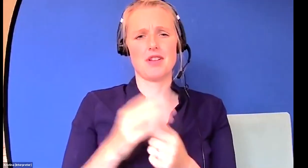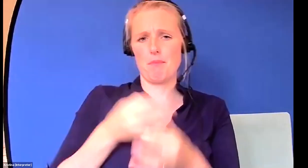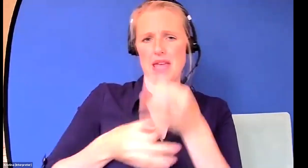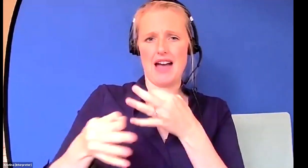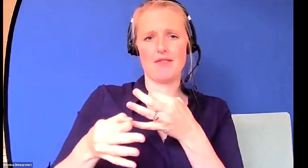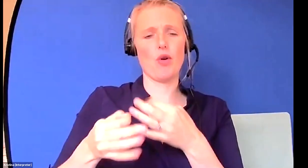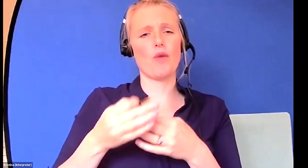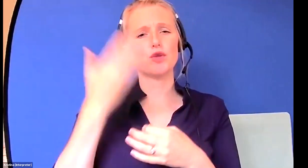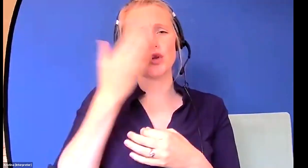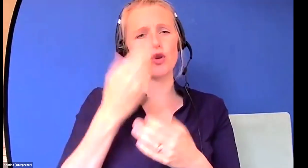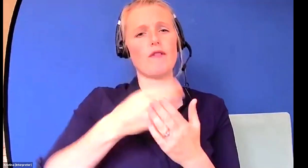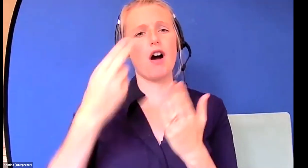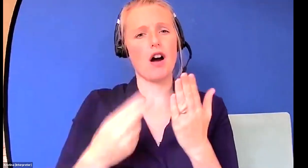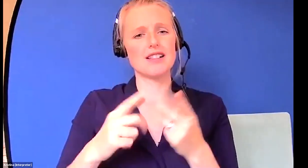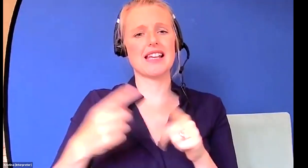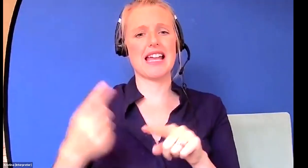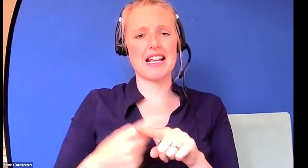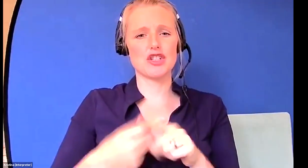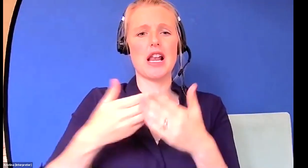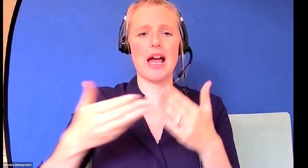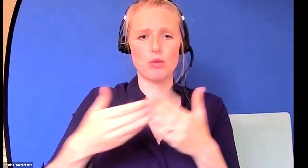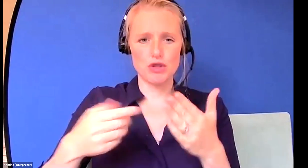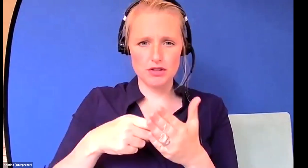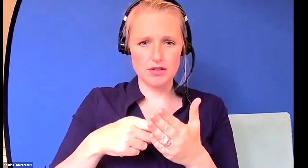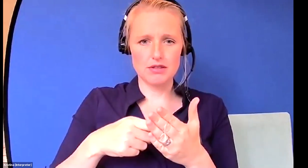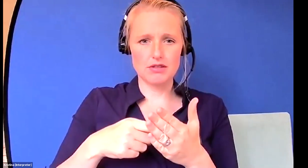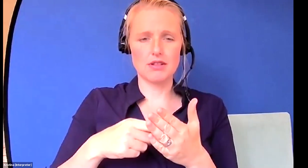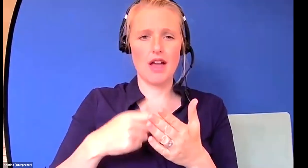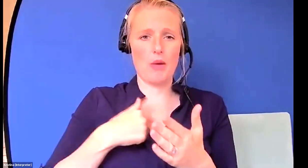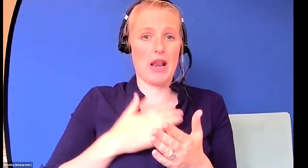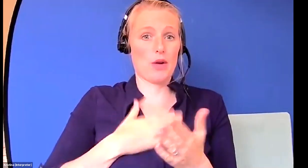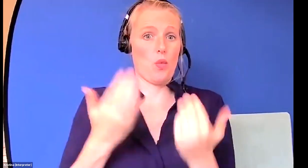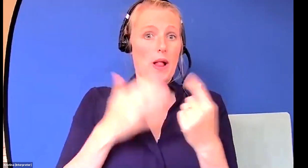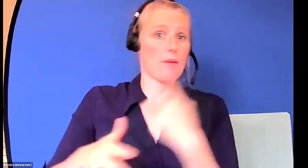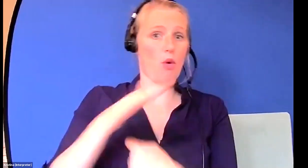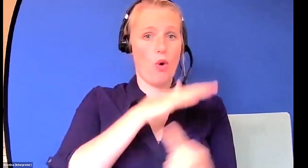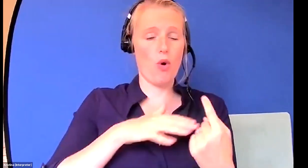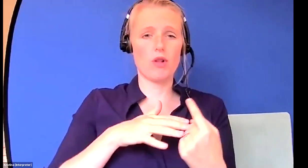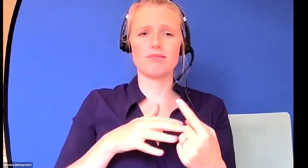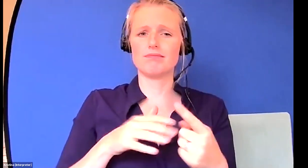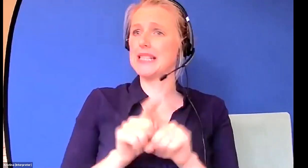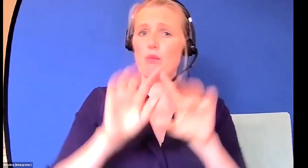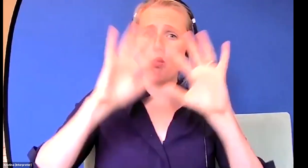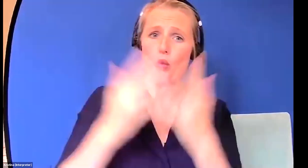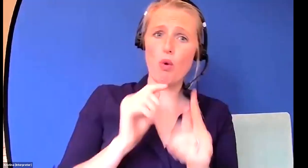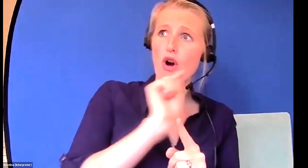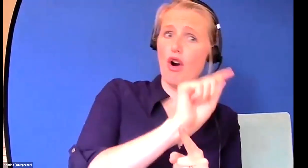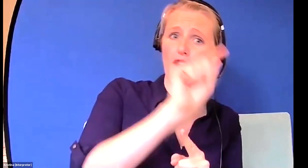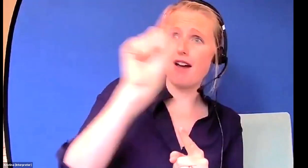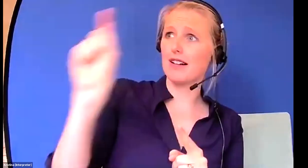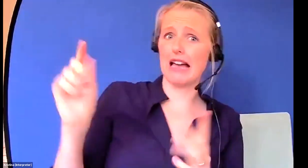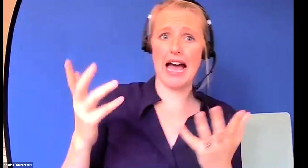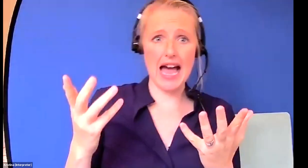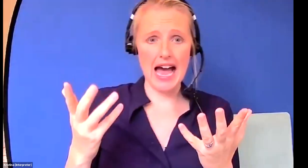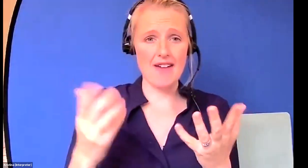School of Arts, English and Languages and Queen's University, I'd like to welcome you. And like many of our colleagues across the world, we're stepping into this digital space